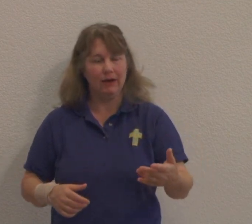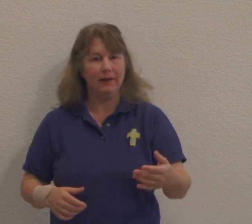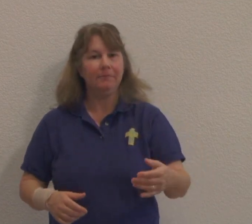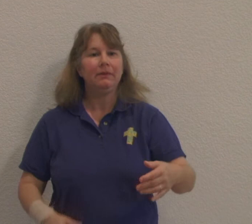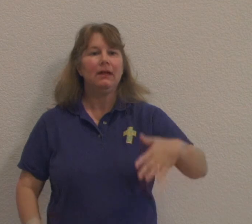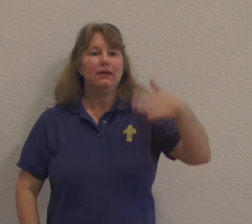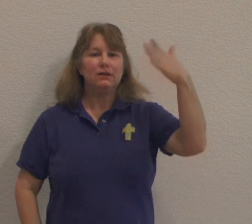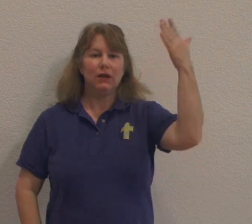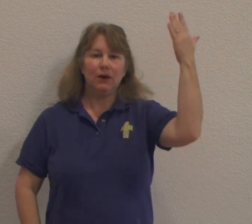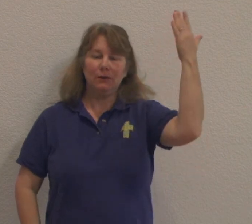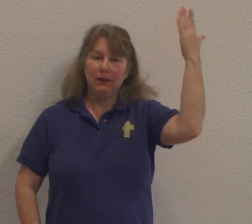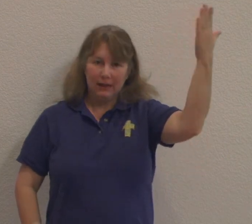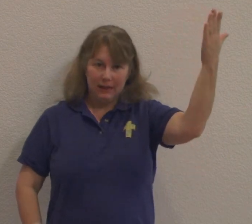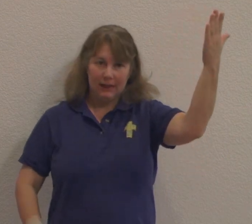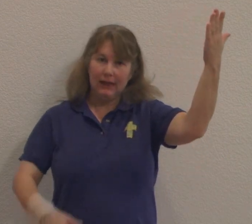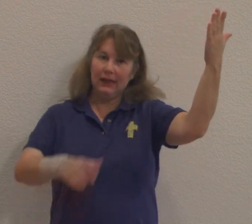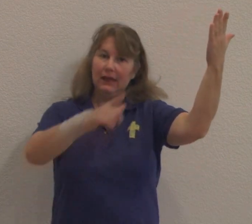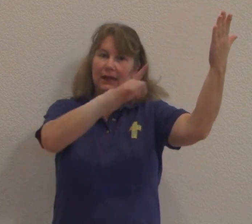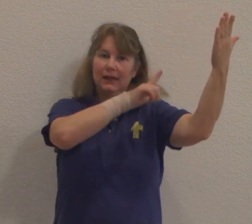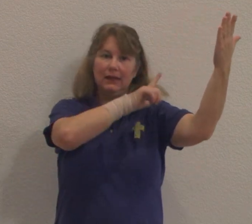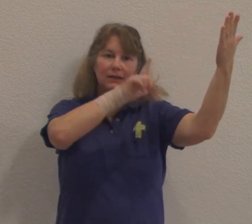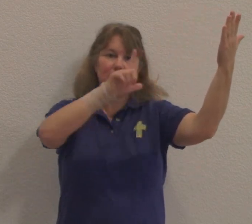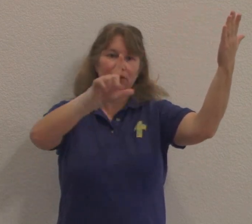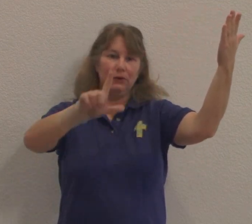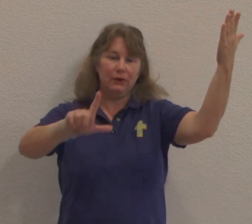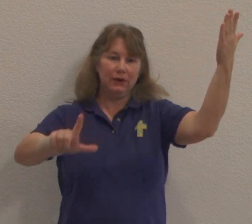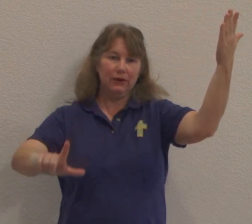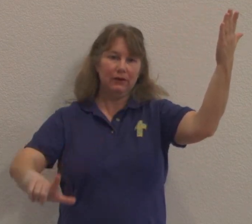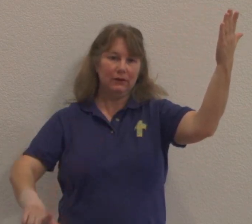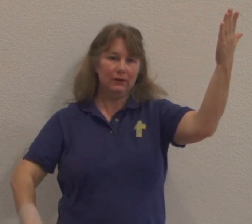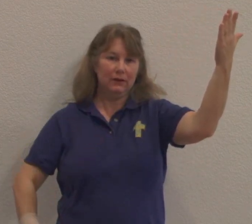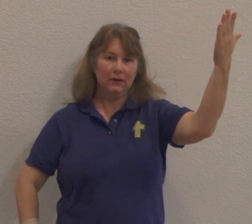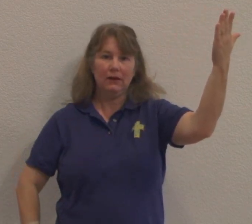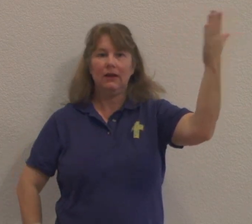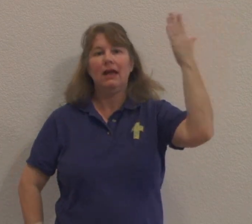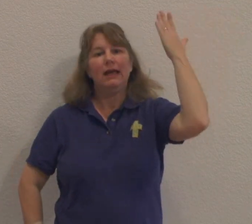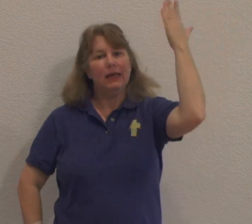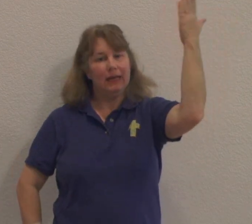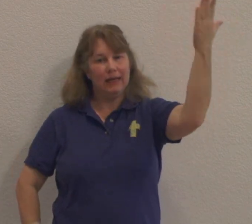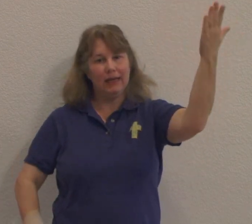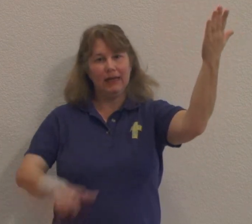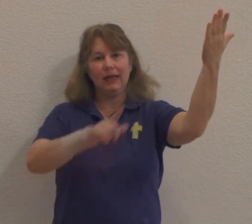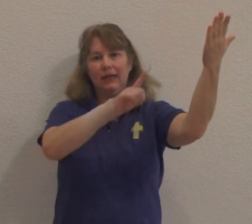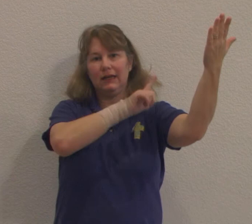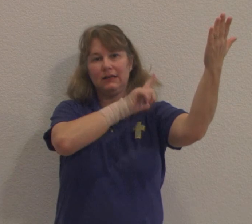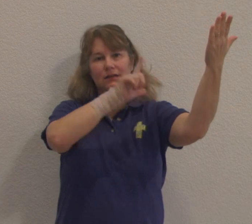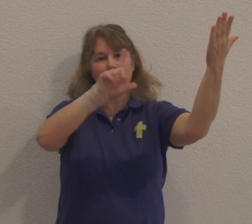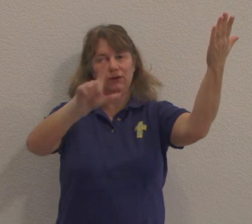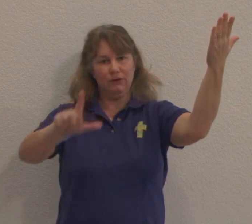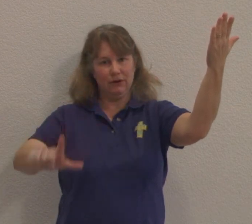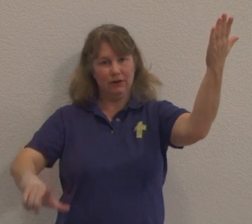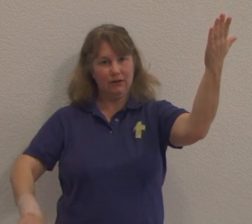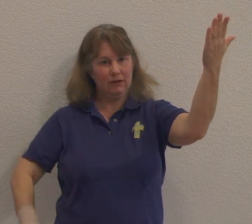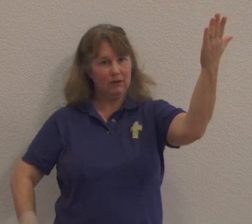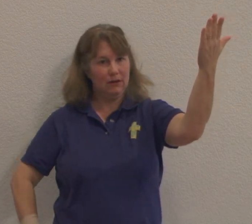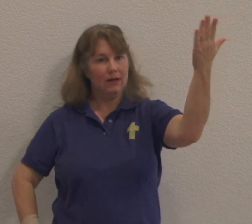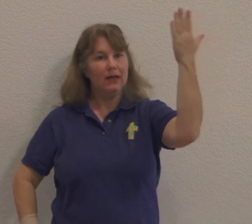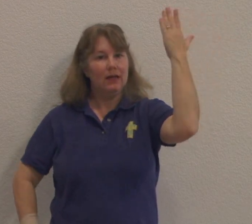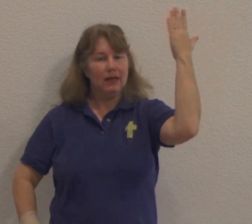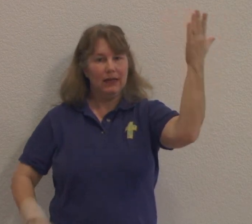okay? So, He is Lord. He is Lord.